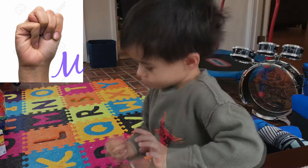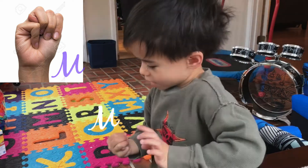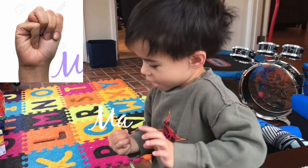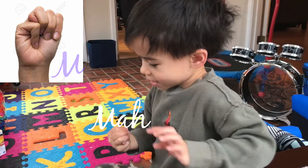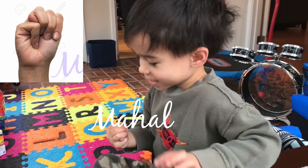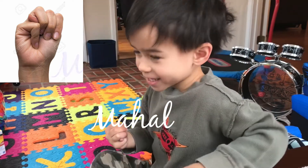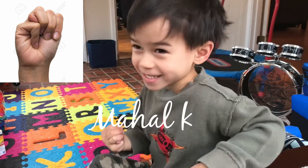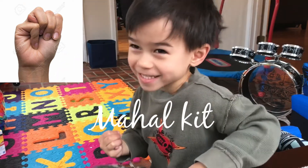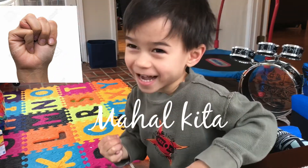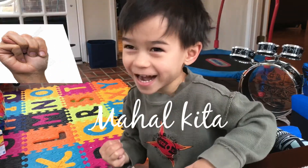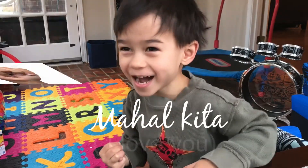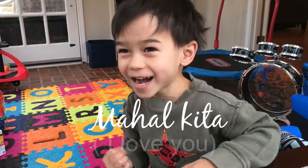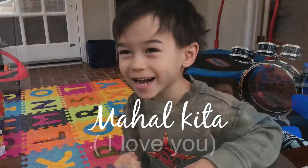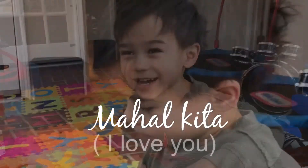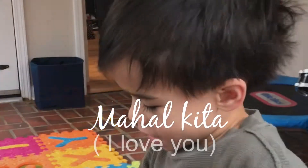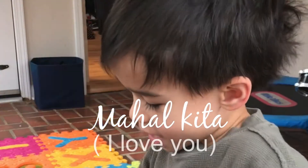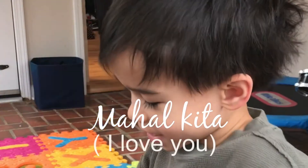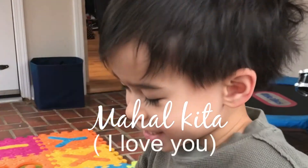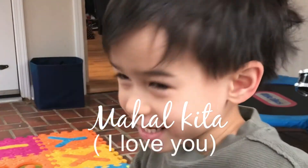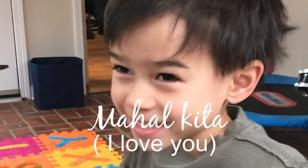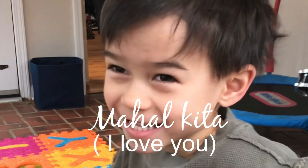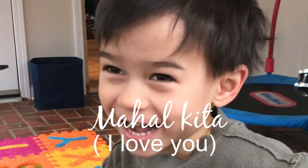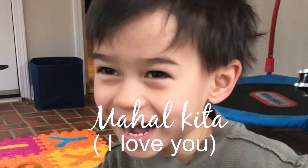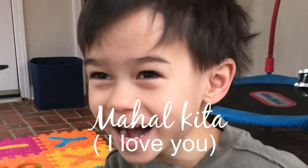Mahalo kita. Mahalo kita.